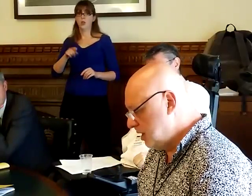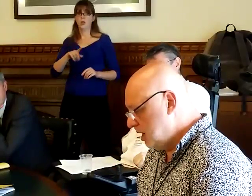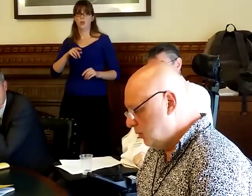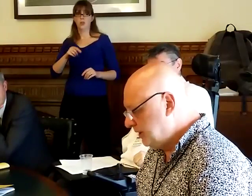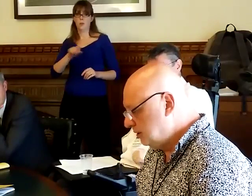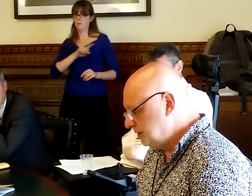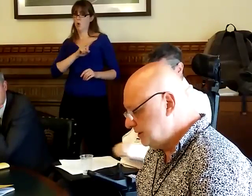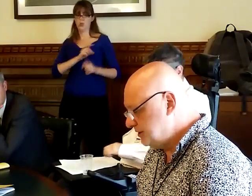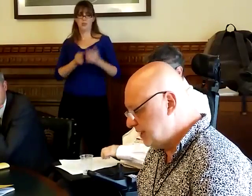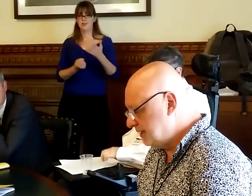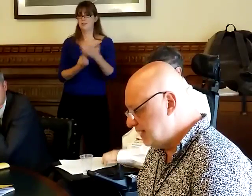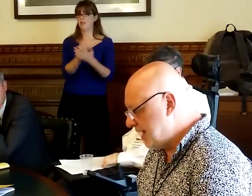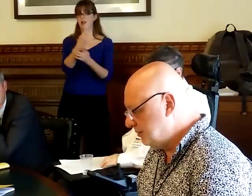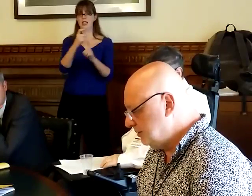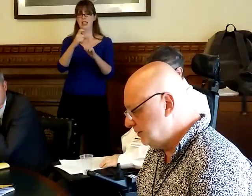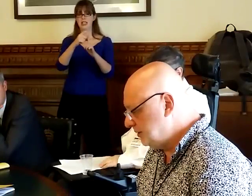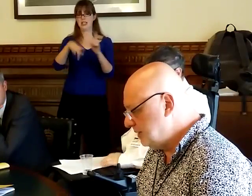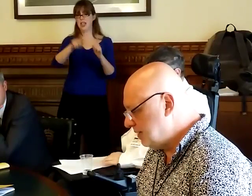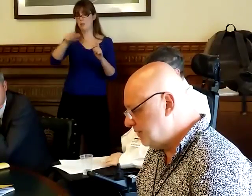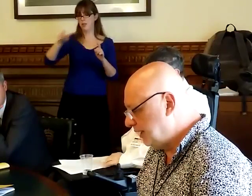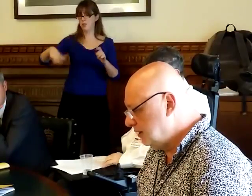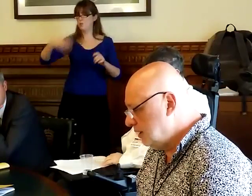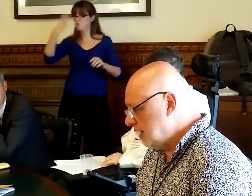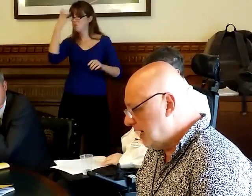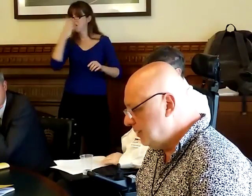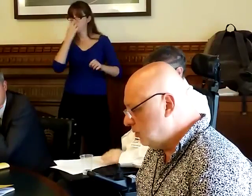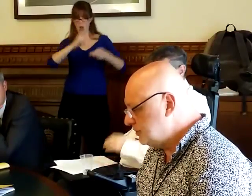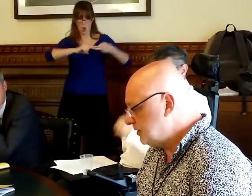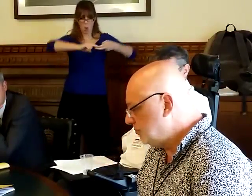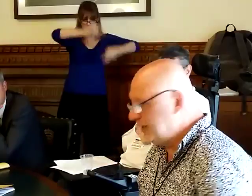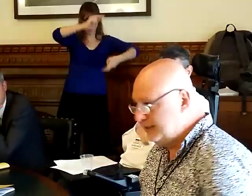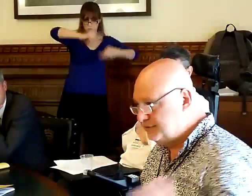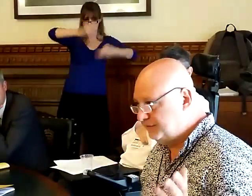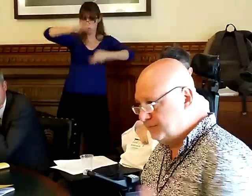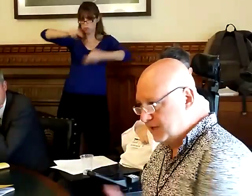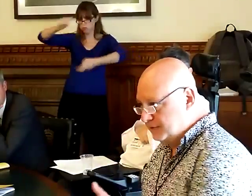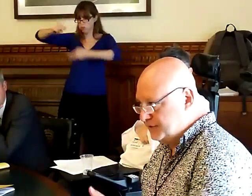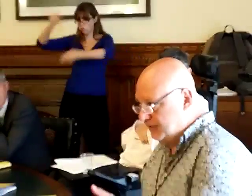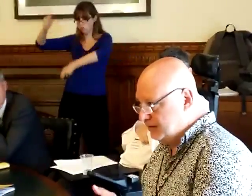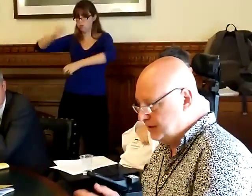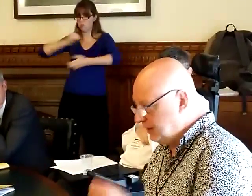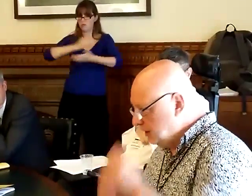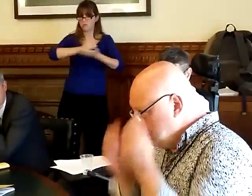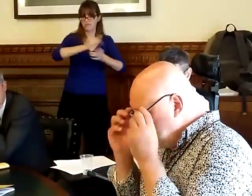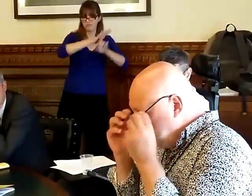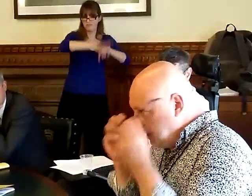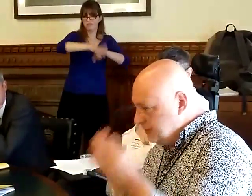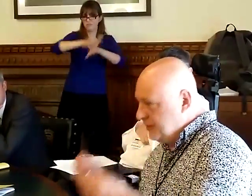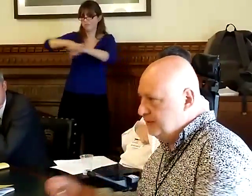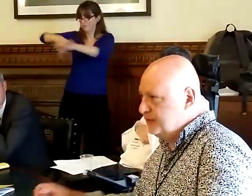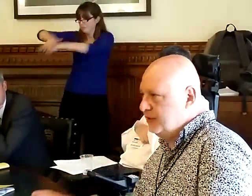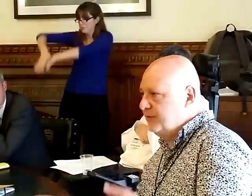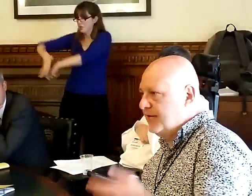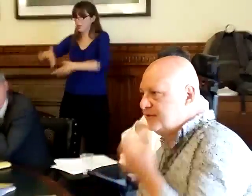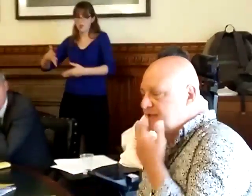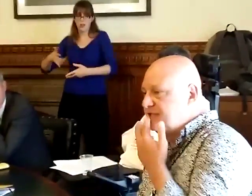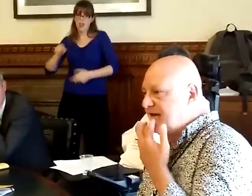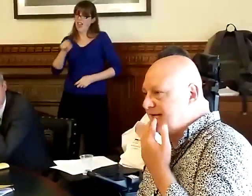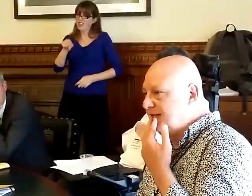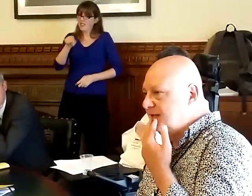came on us, we couldn't just sit down and do nothing. And it was completely driven by austerity.